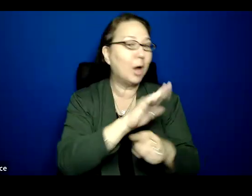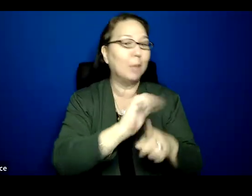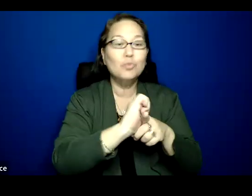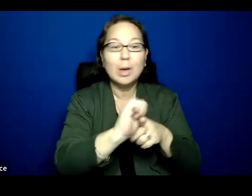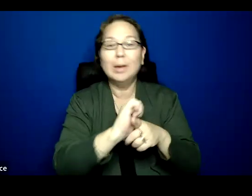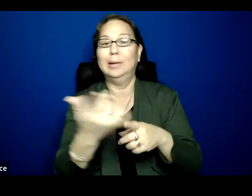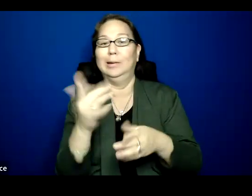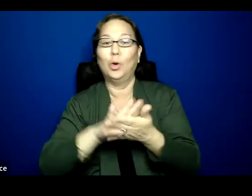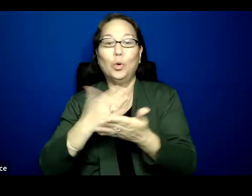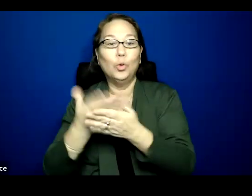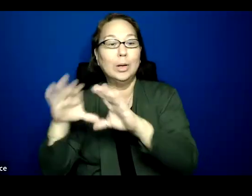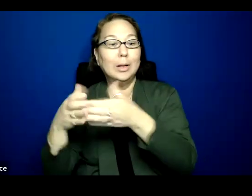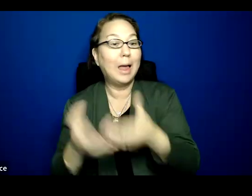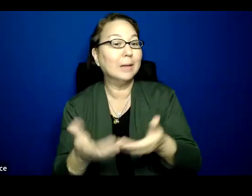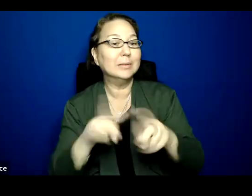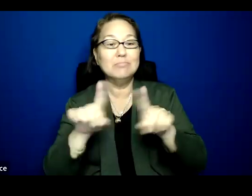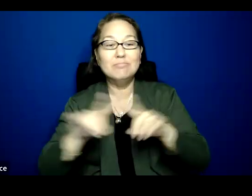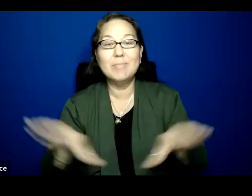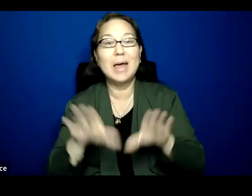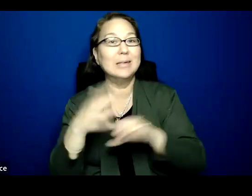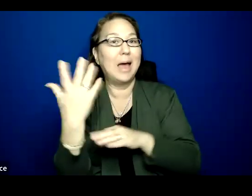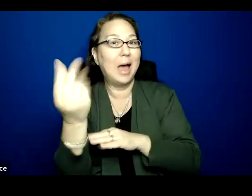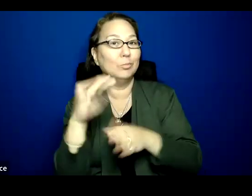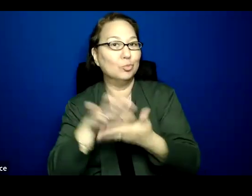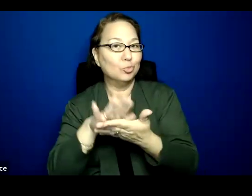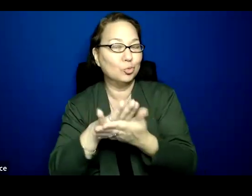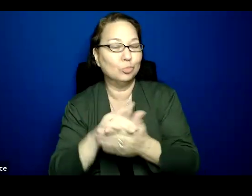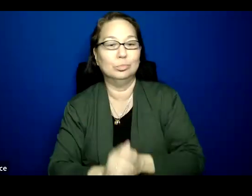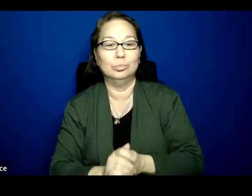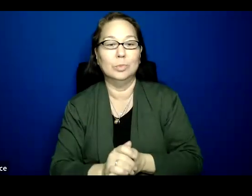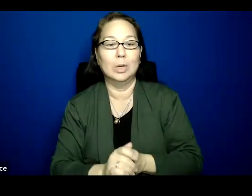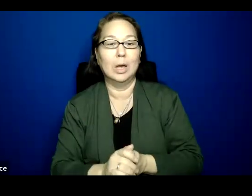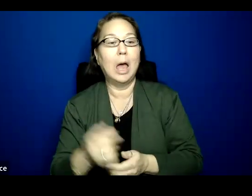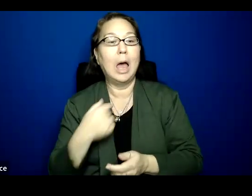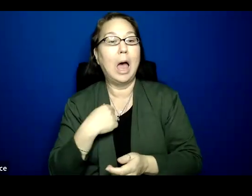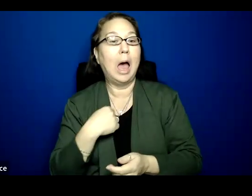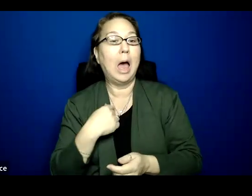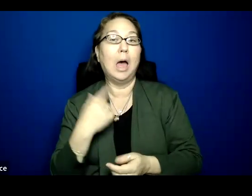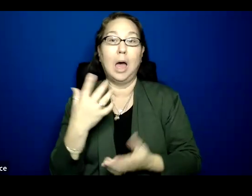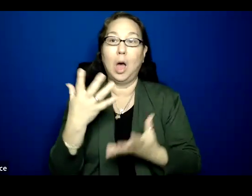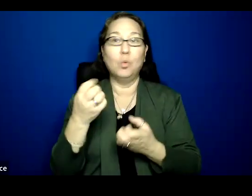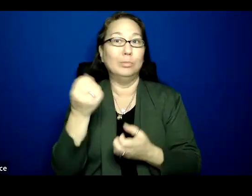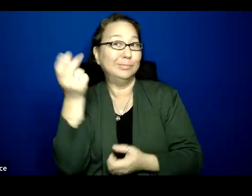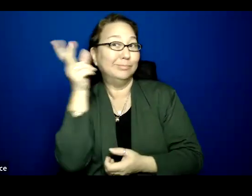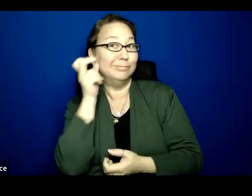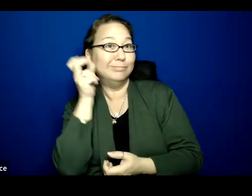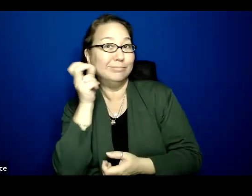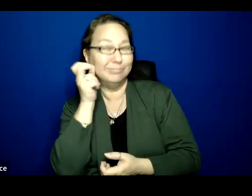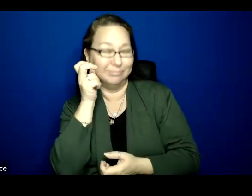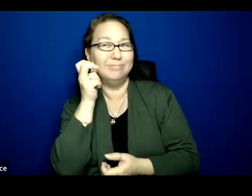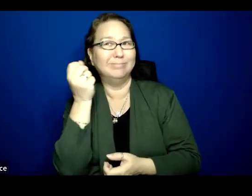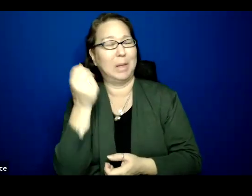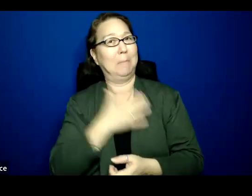much stress. For these reasons, I would like to consider not closing Cash High School. Thank you very much.